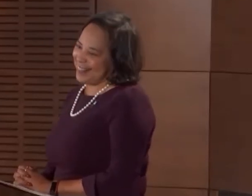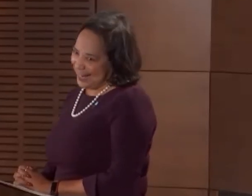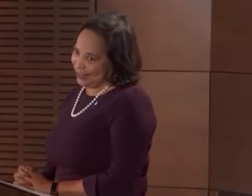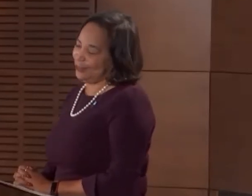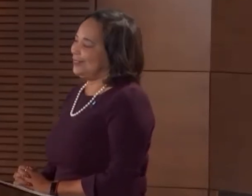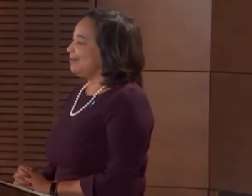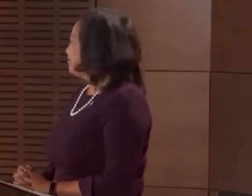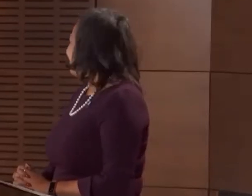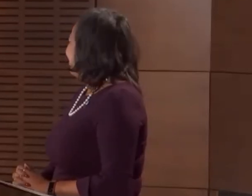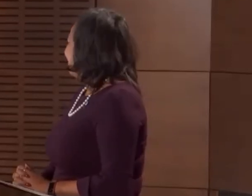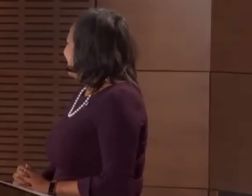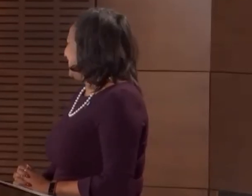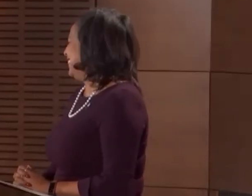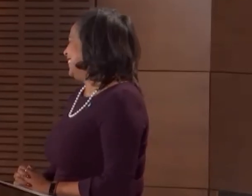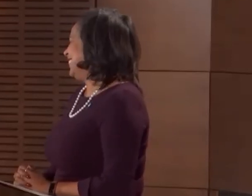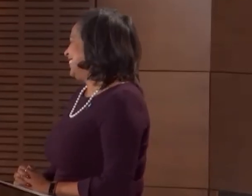Thank you.